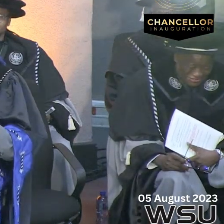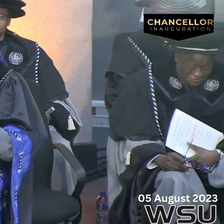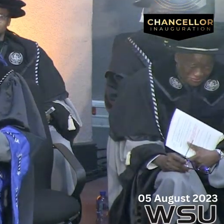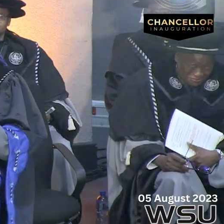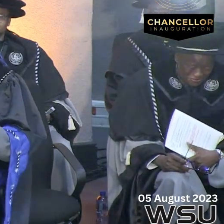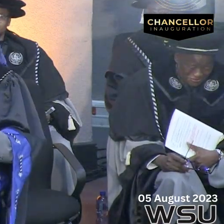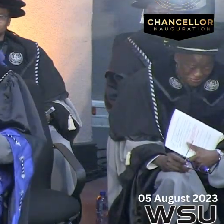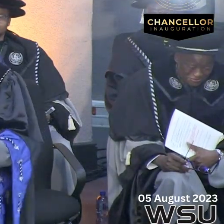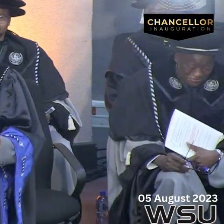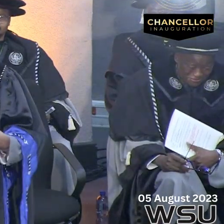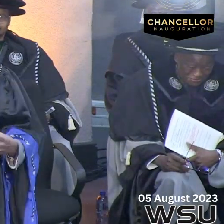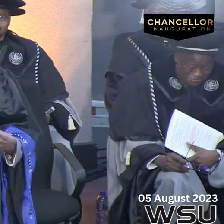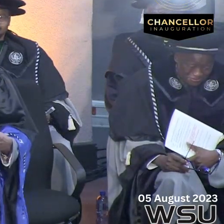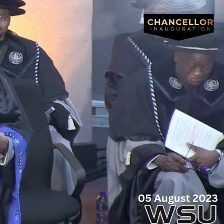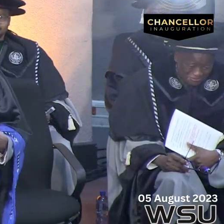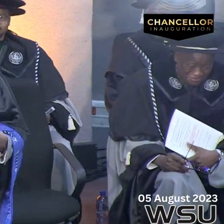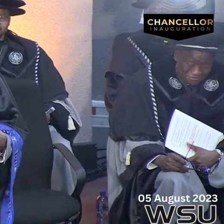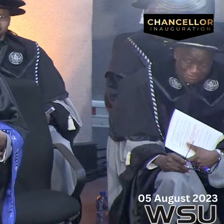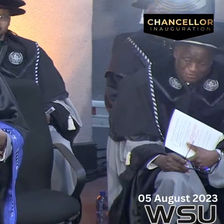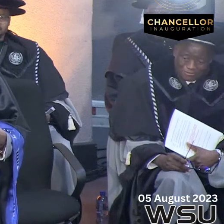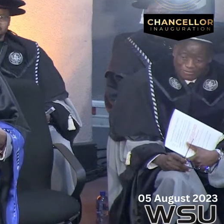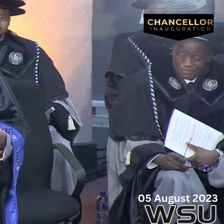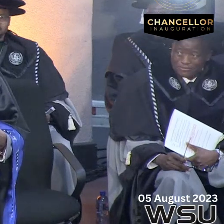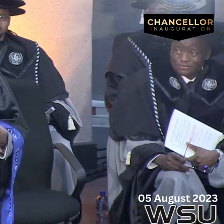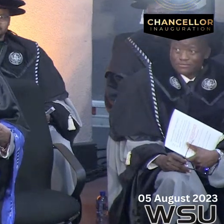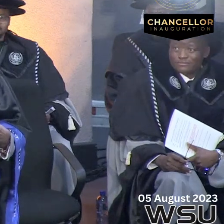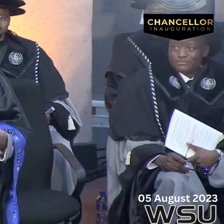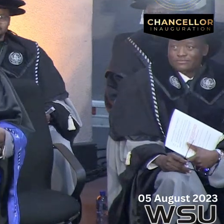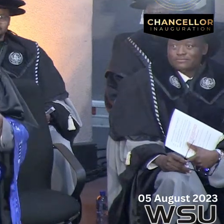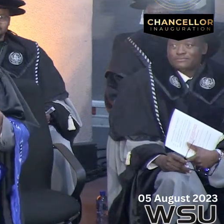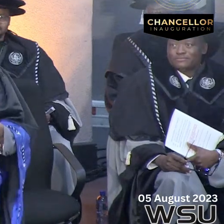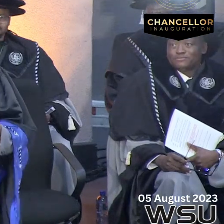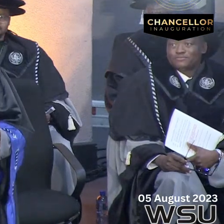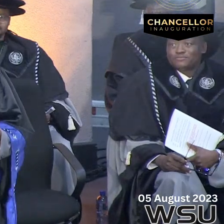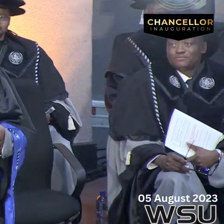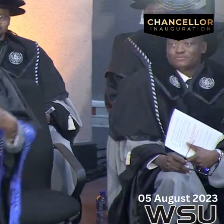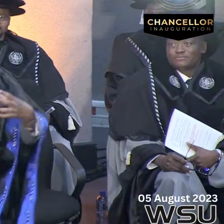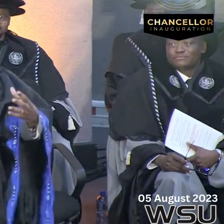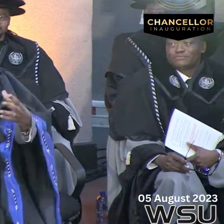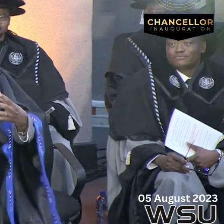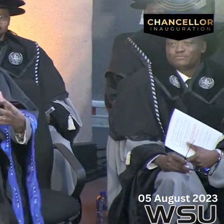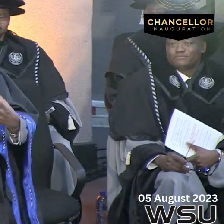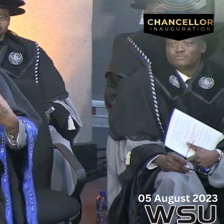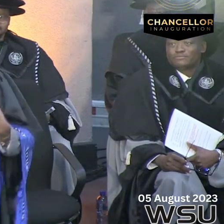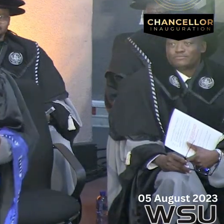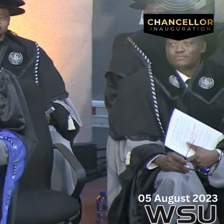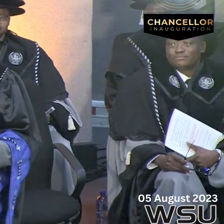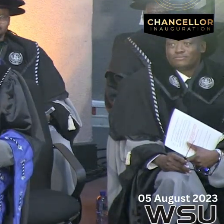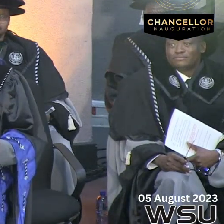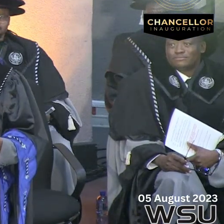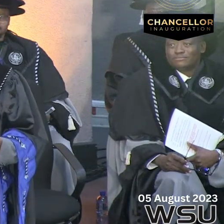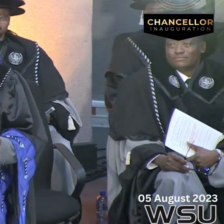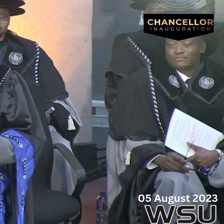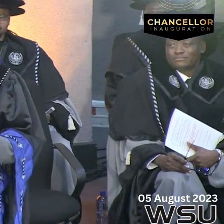problems we have in the country at the moment is not that we are short of cows'